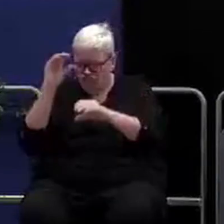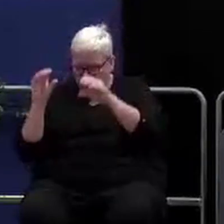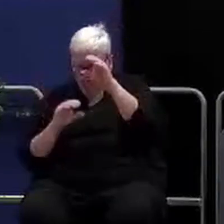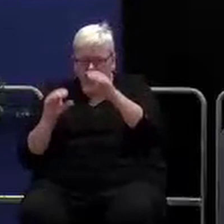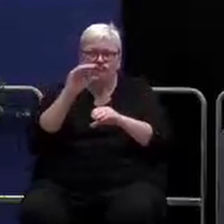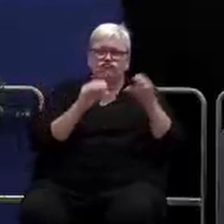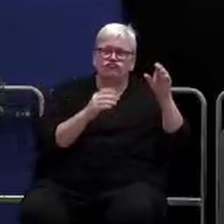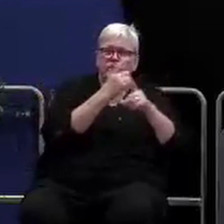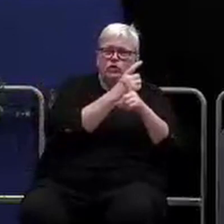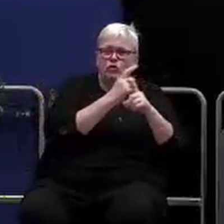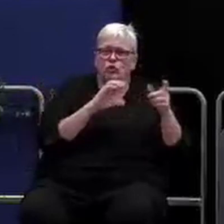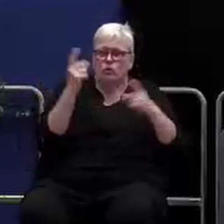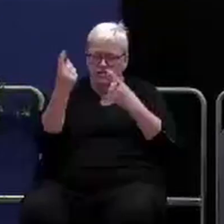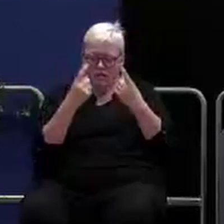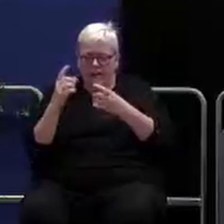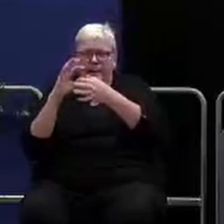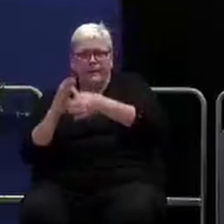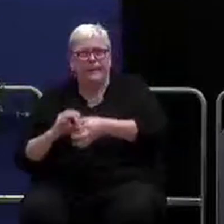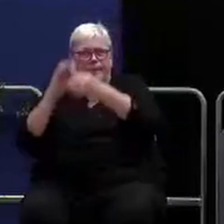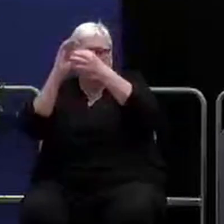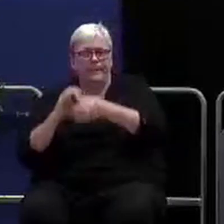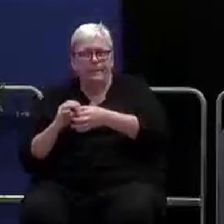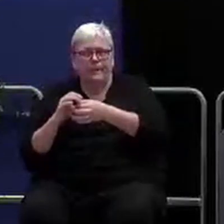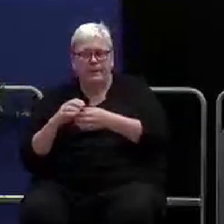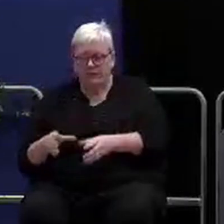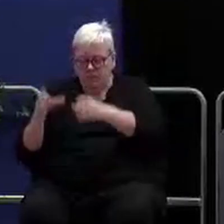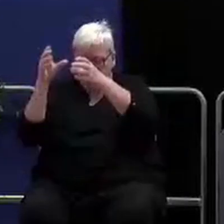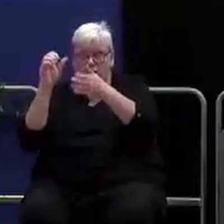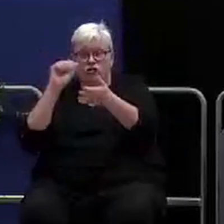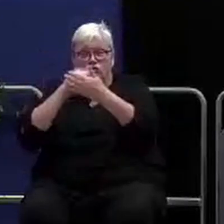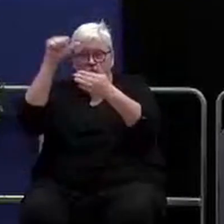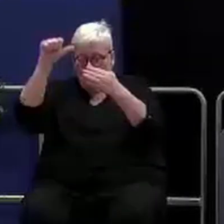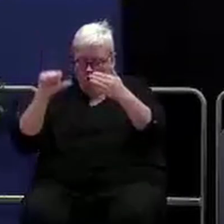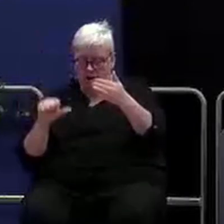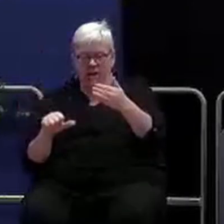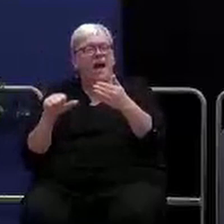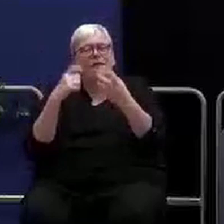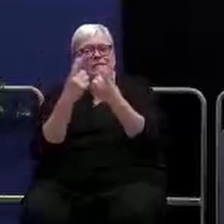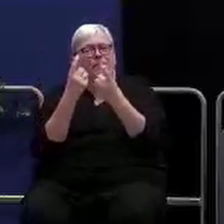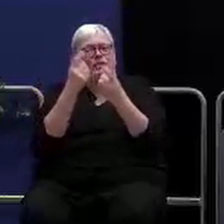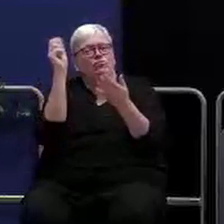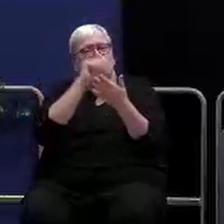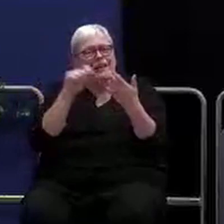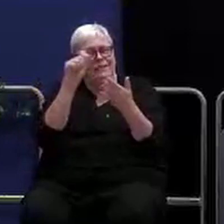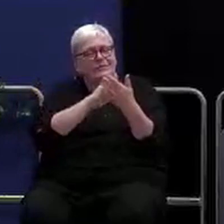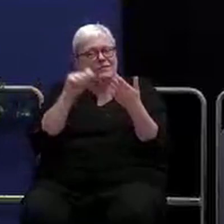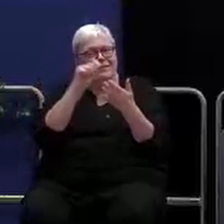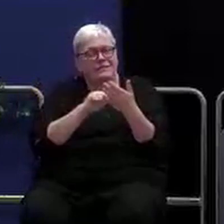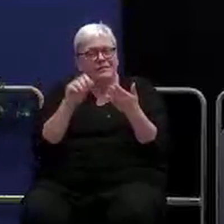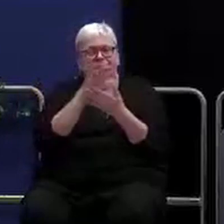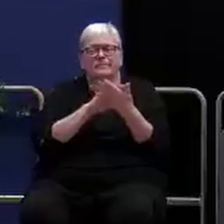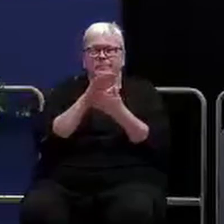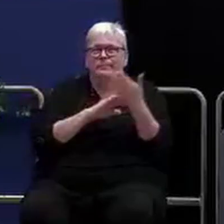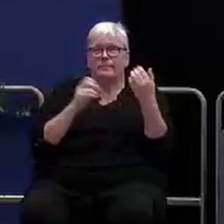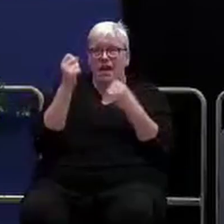talking to each other. And if I have a stack that's in the right order, then I have a thing to write. And that idea